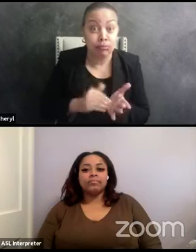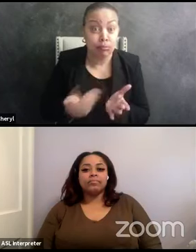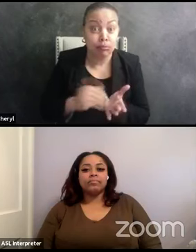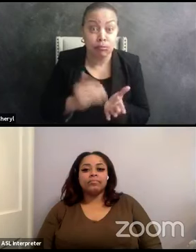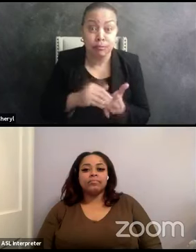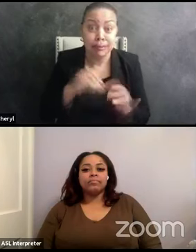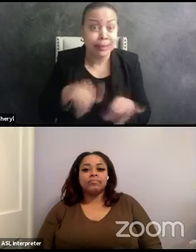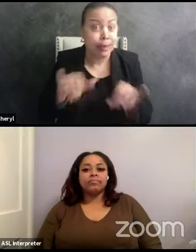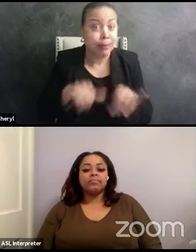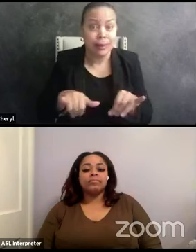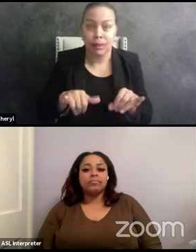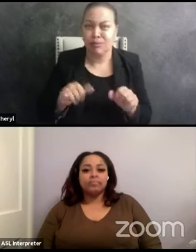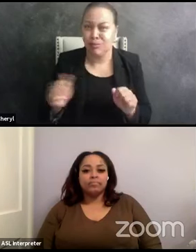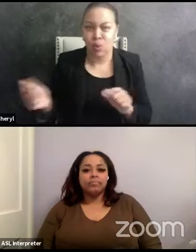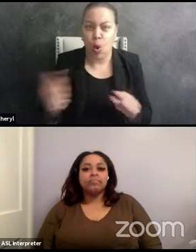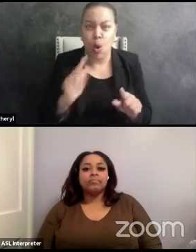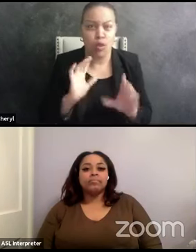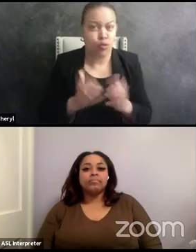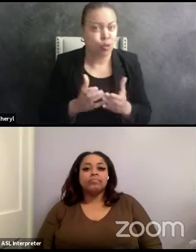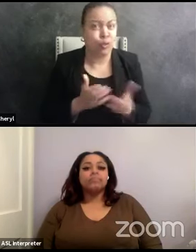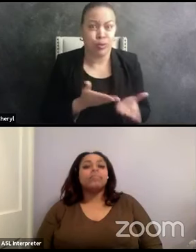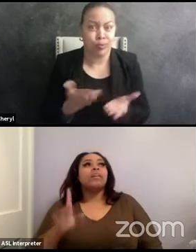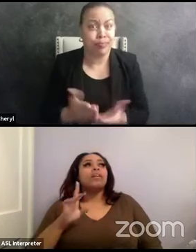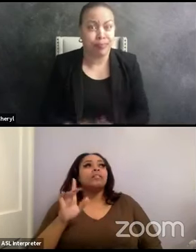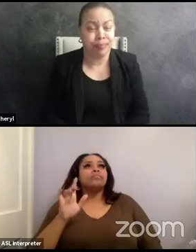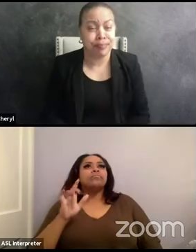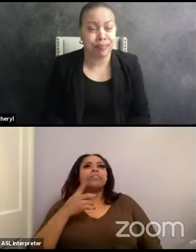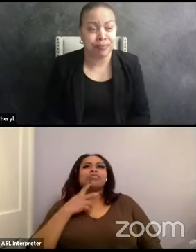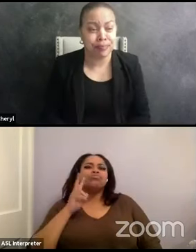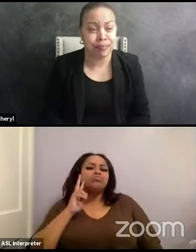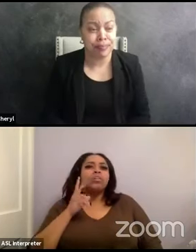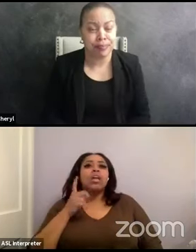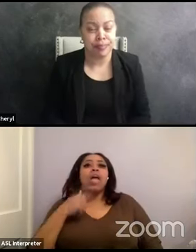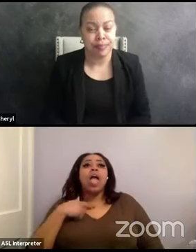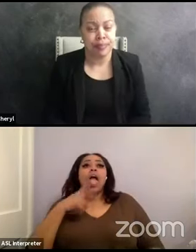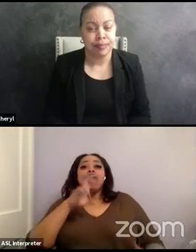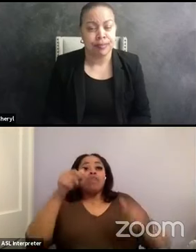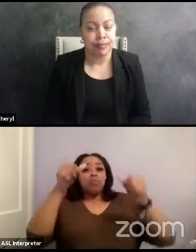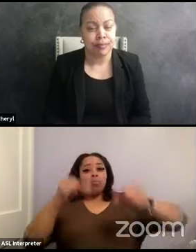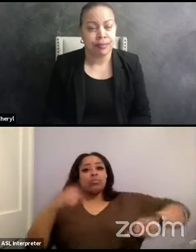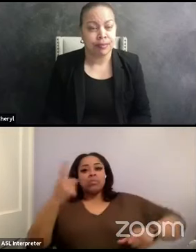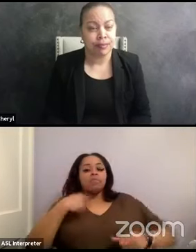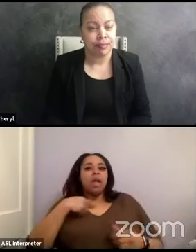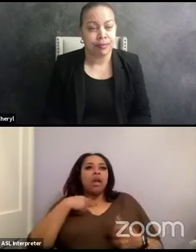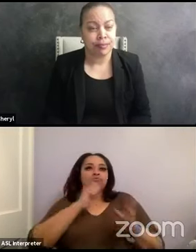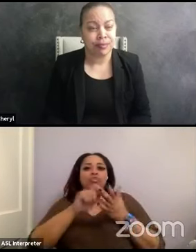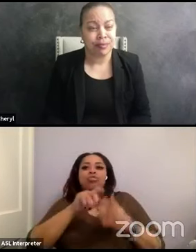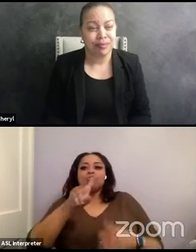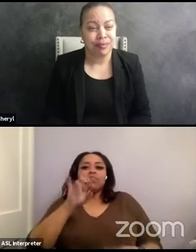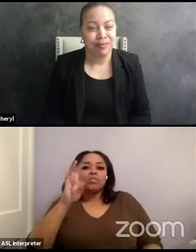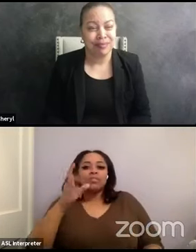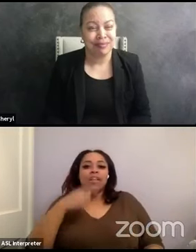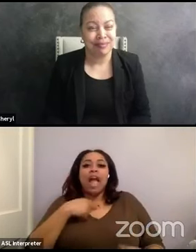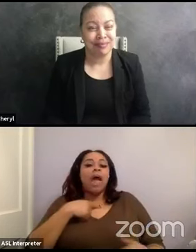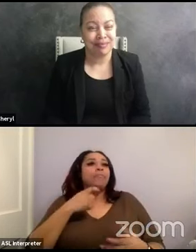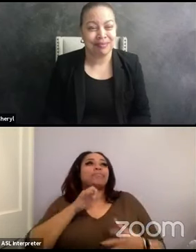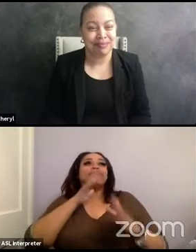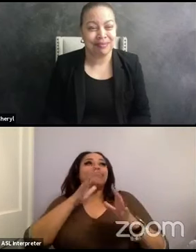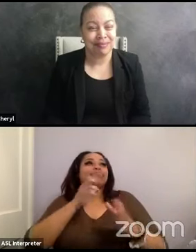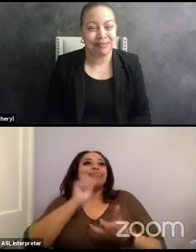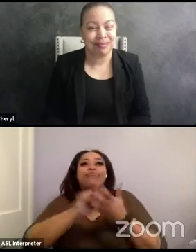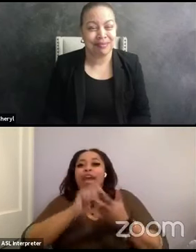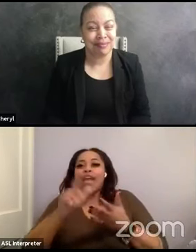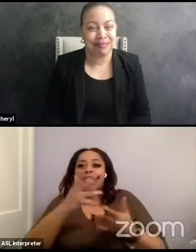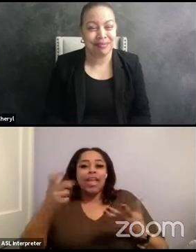groups. Um, the other day, I reposted something I wrote in 2017. I've been regurgitating all shit I wrote in 2017